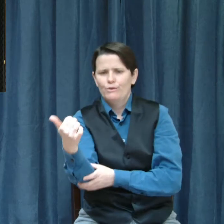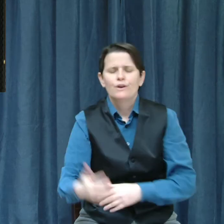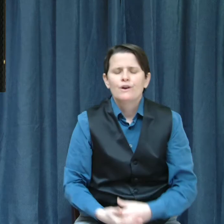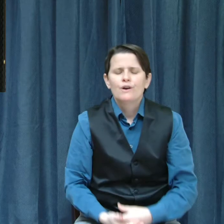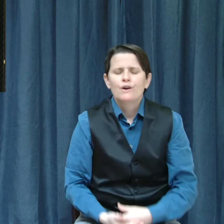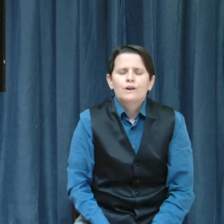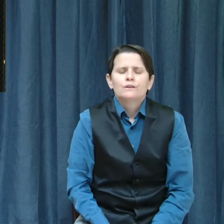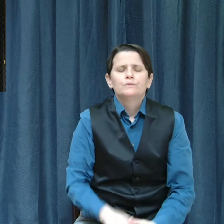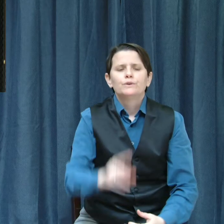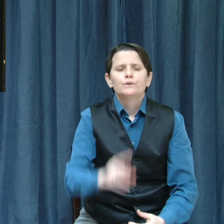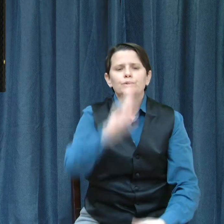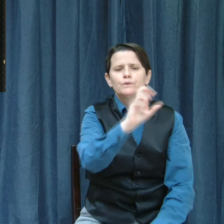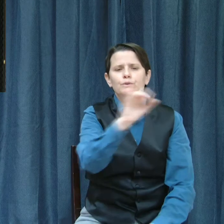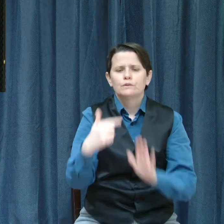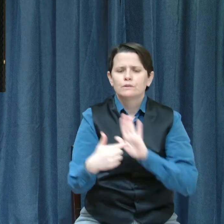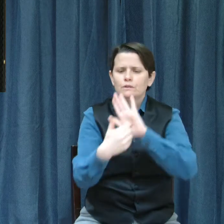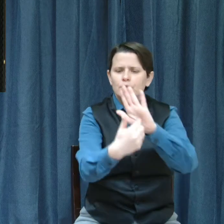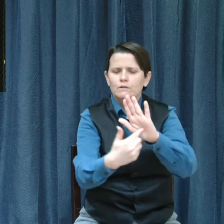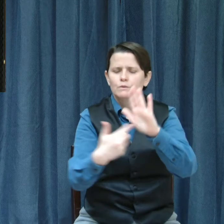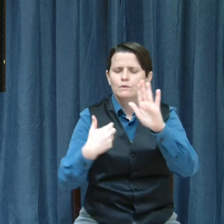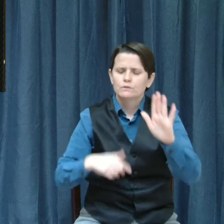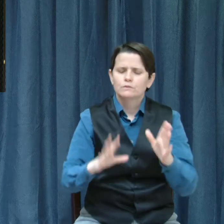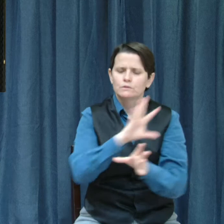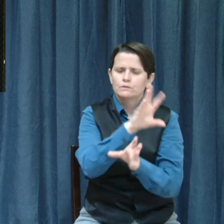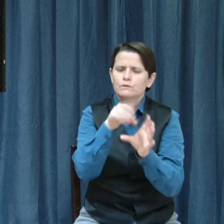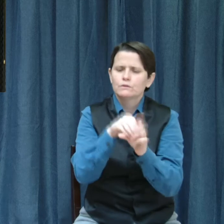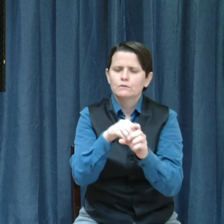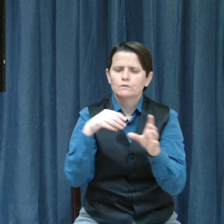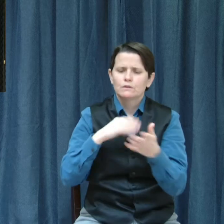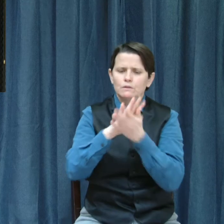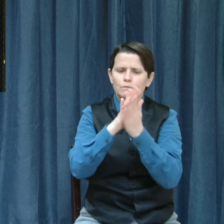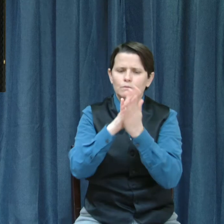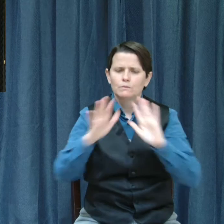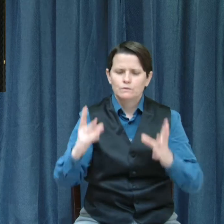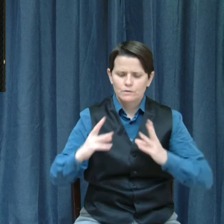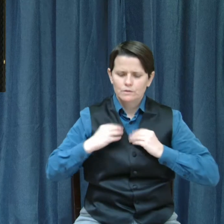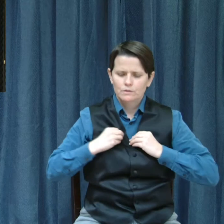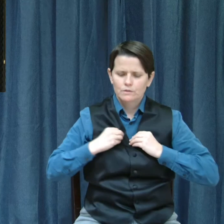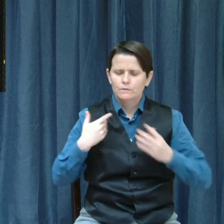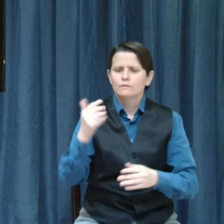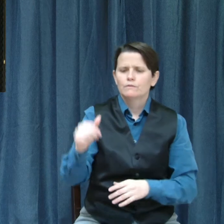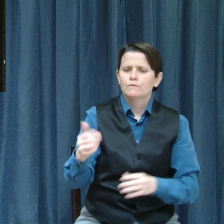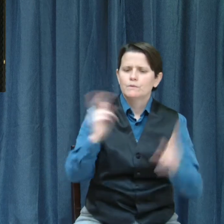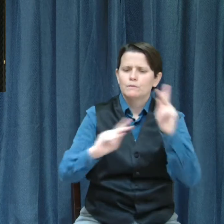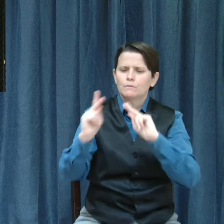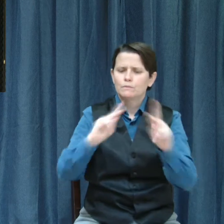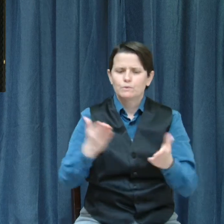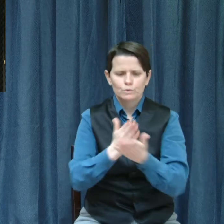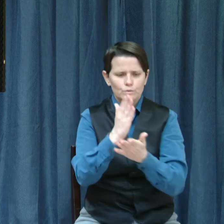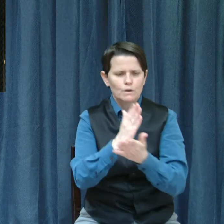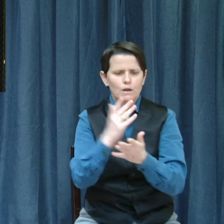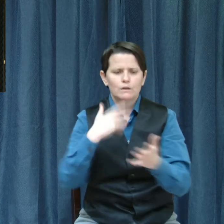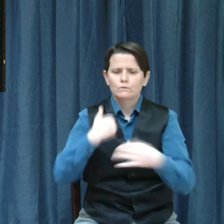for inclusivity and peaceful acceptance of another's right to create the life of their choosing. Where there is oppression